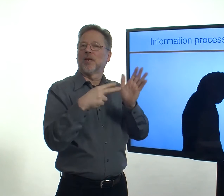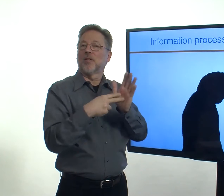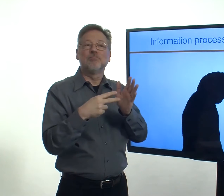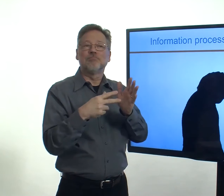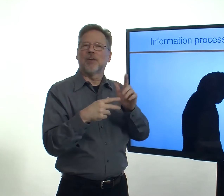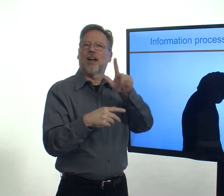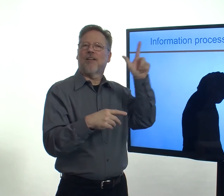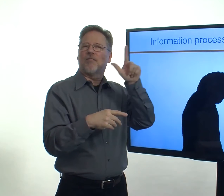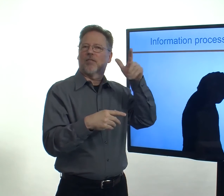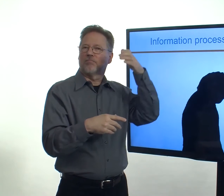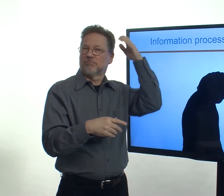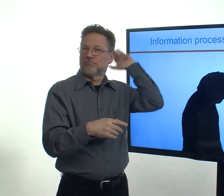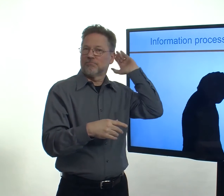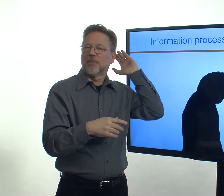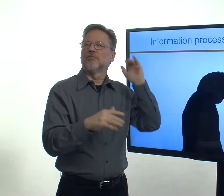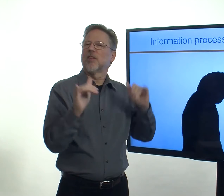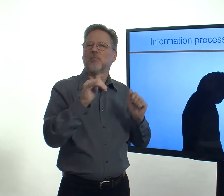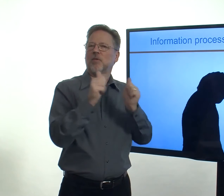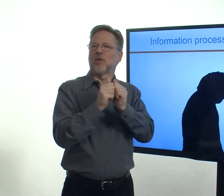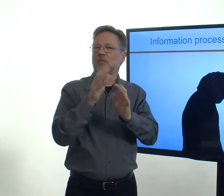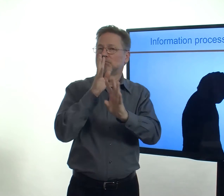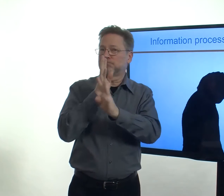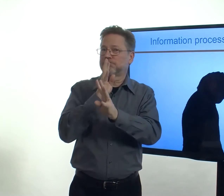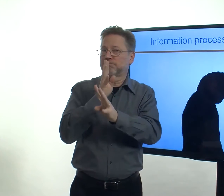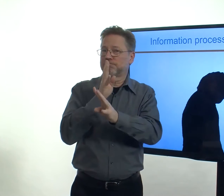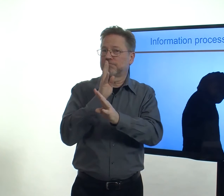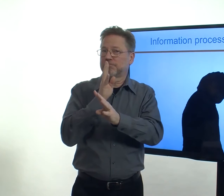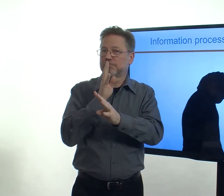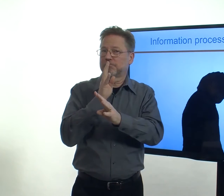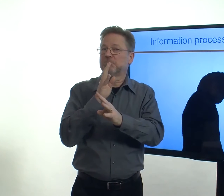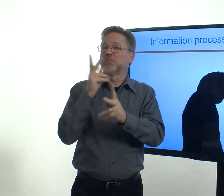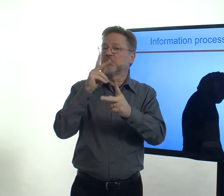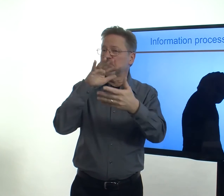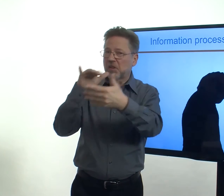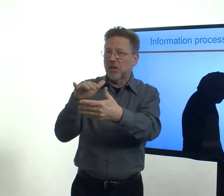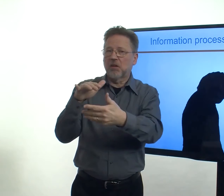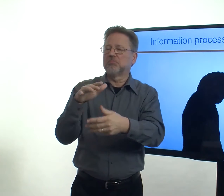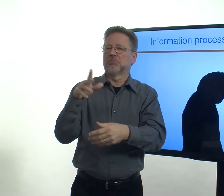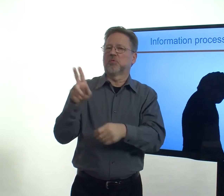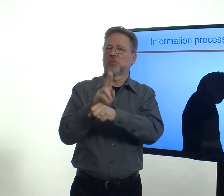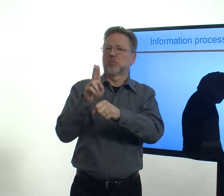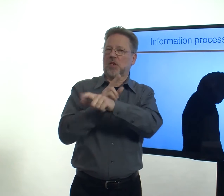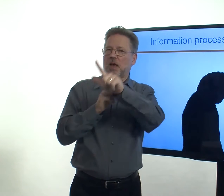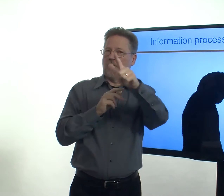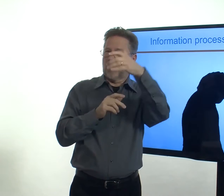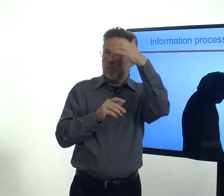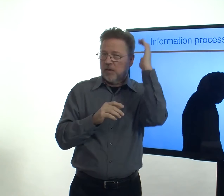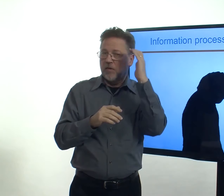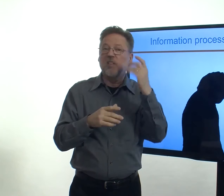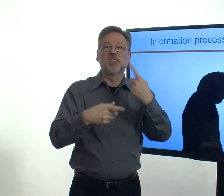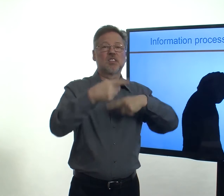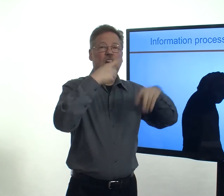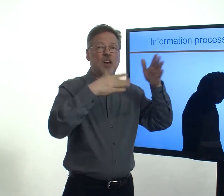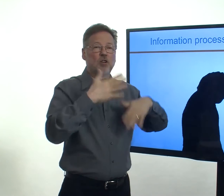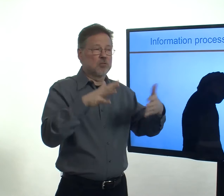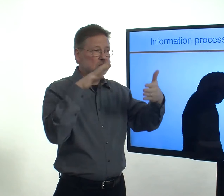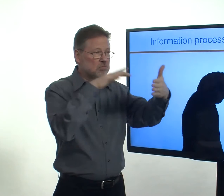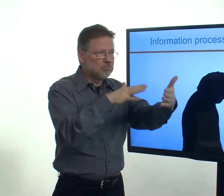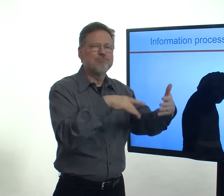we use the left hemisphere. The same is true for spoken languages. Studies show that they're processed in the left hemisphere. Signers